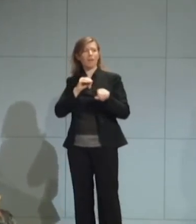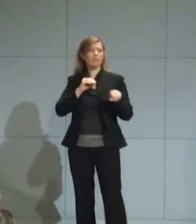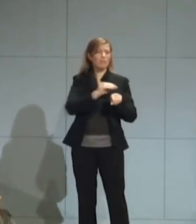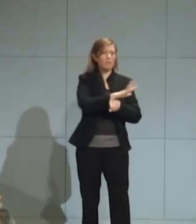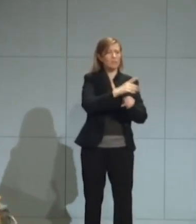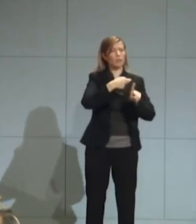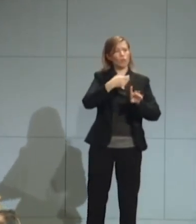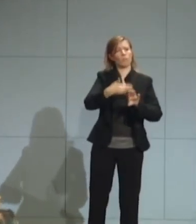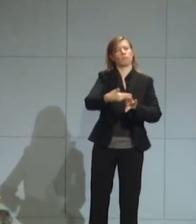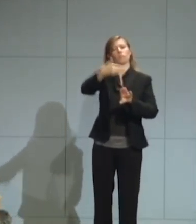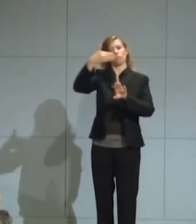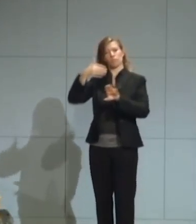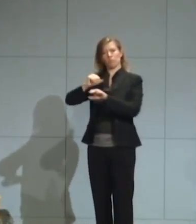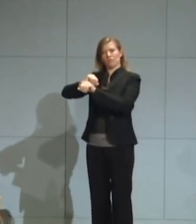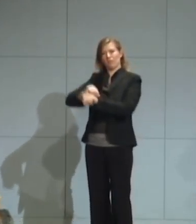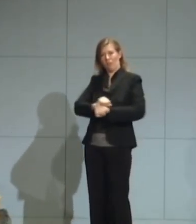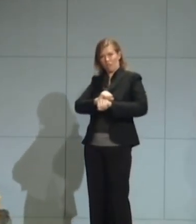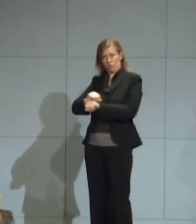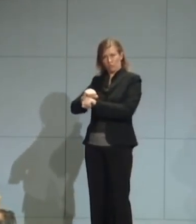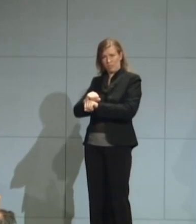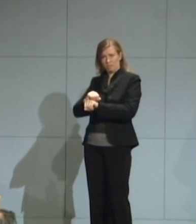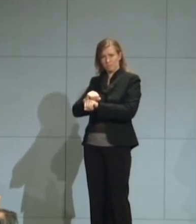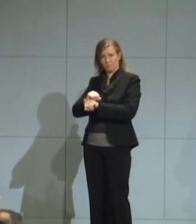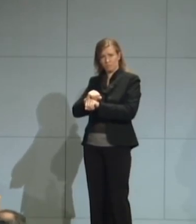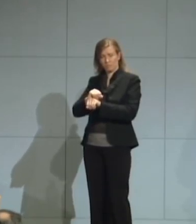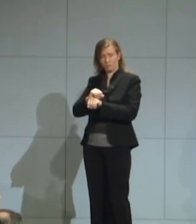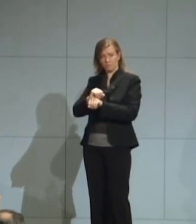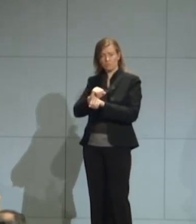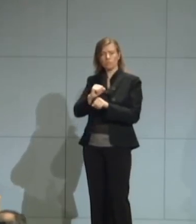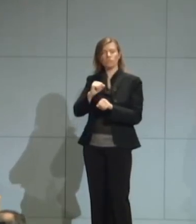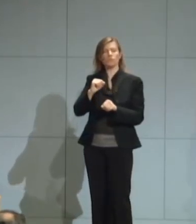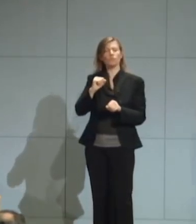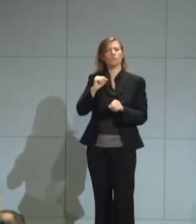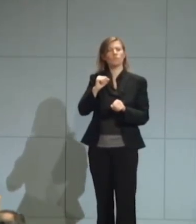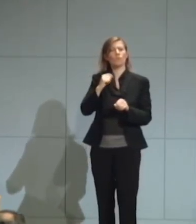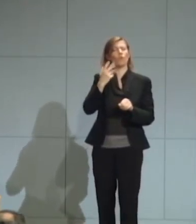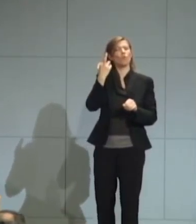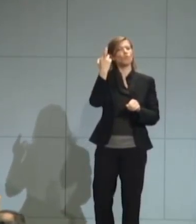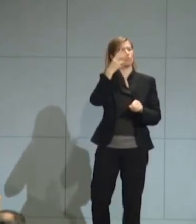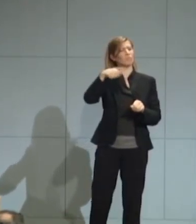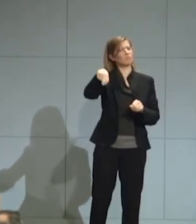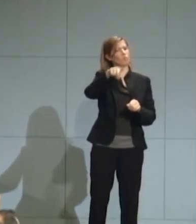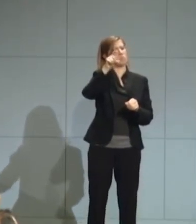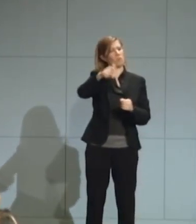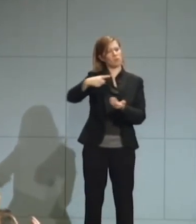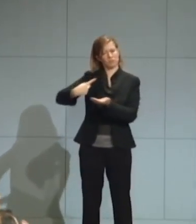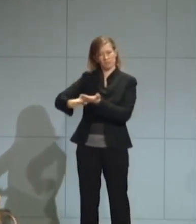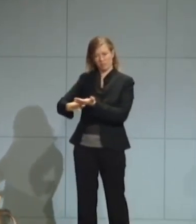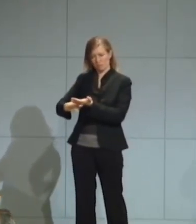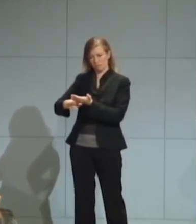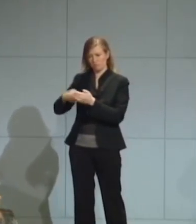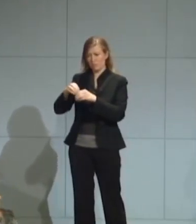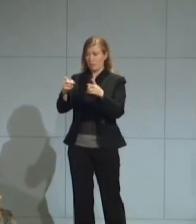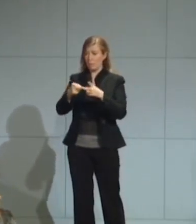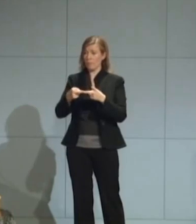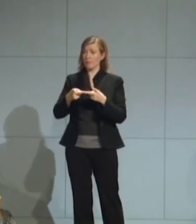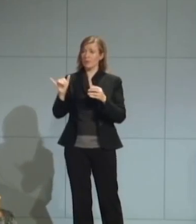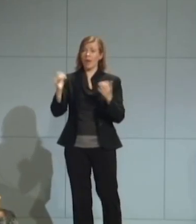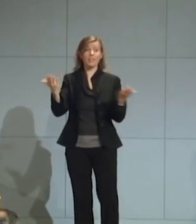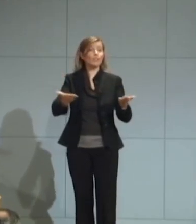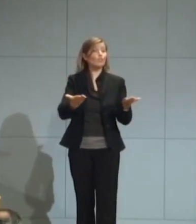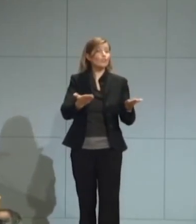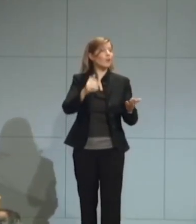color somehow signifies the death of racism as a force in America doesn't make any more sense than it would